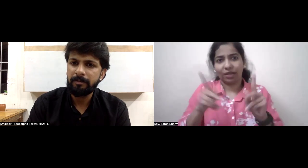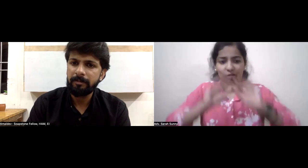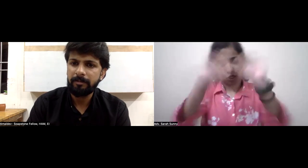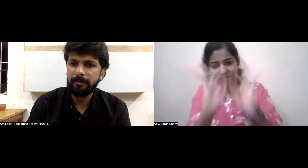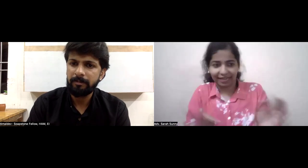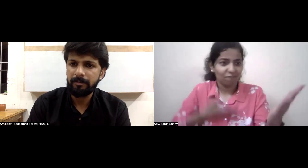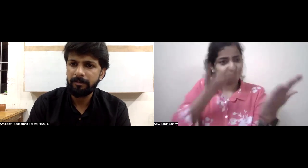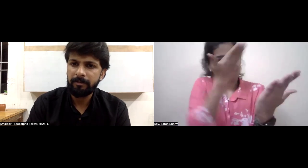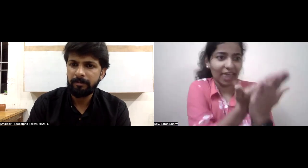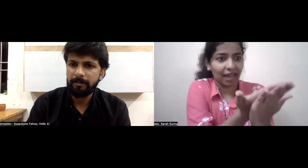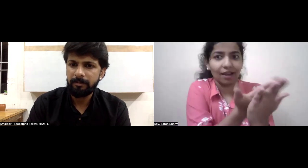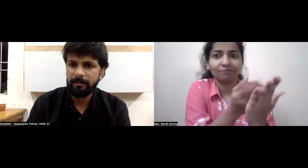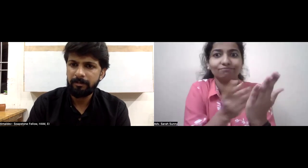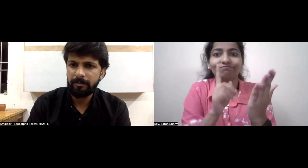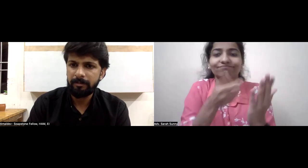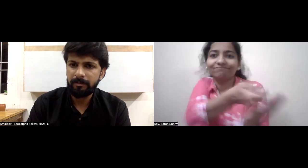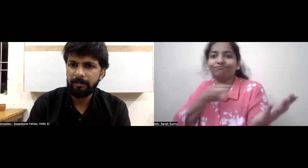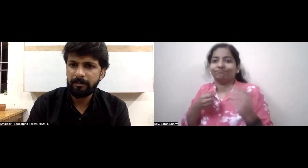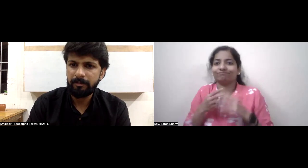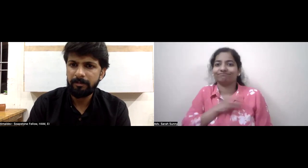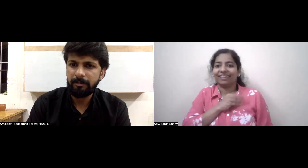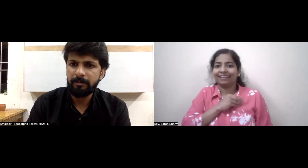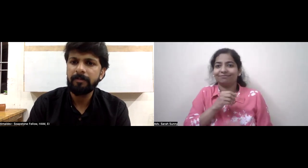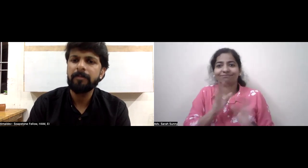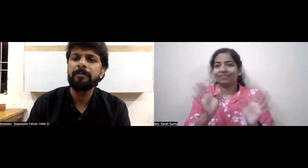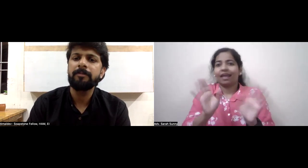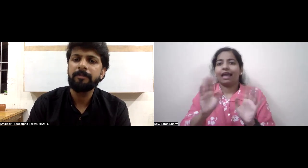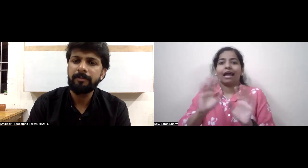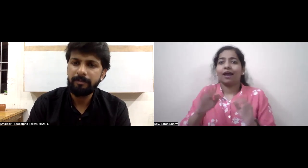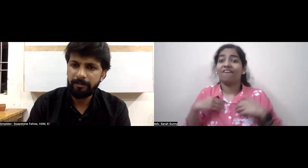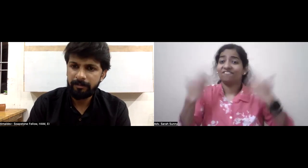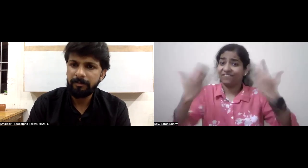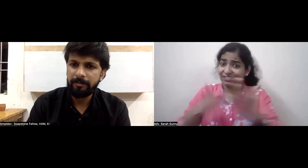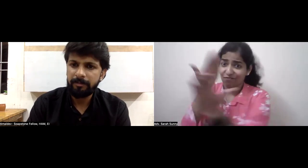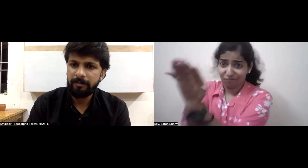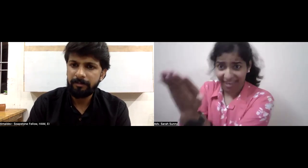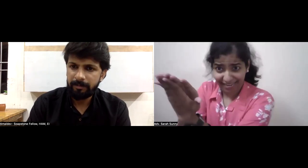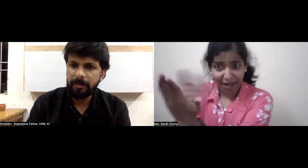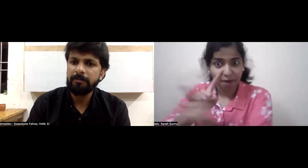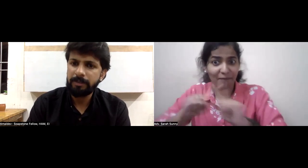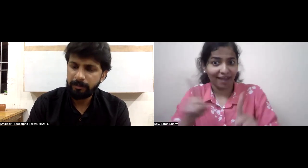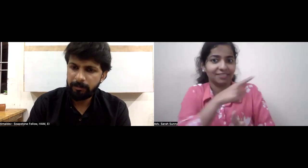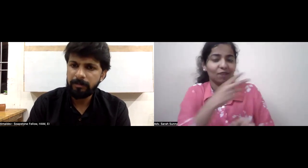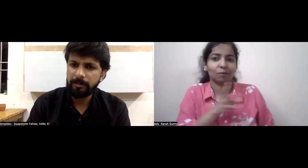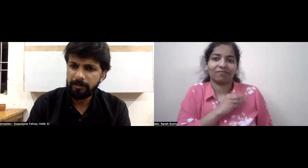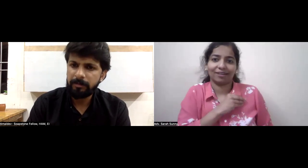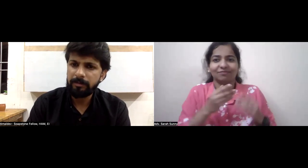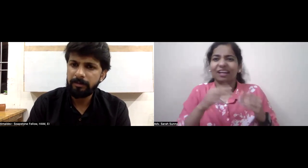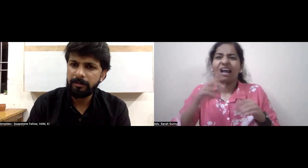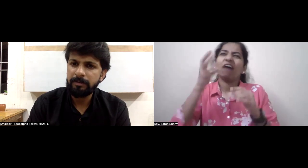So I feel that, okay, we are ready to file a case, but then suddenly that is being withdrawn because of